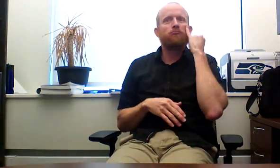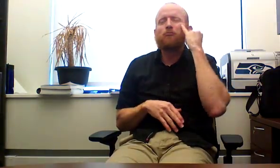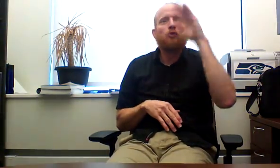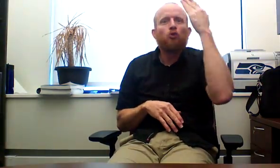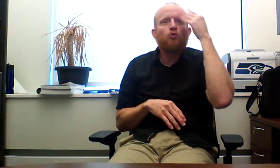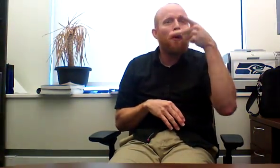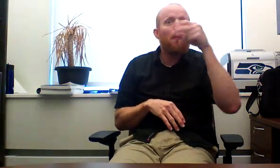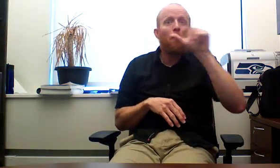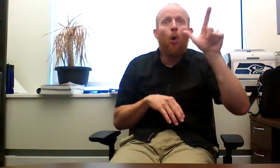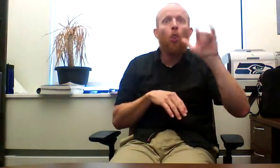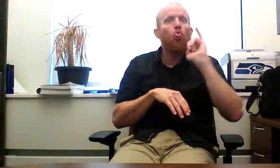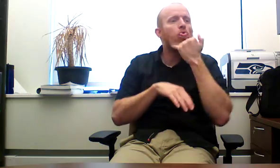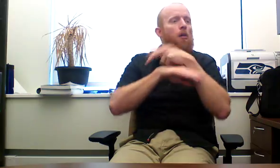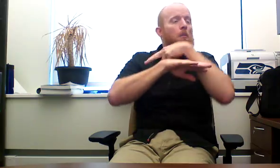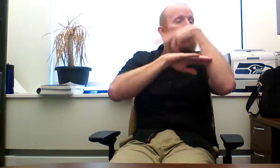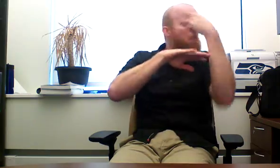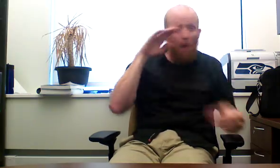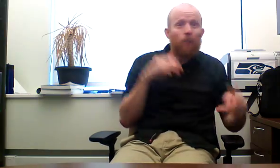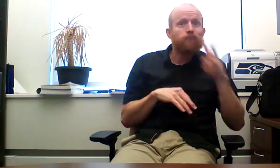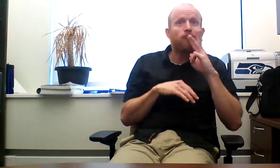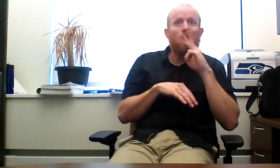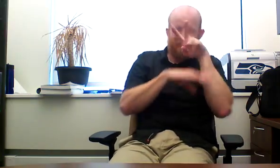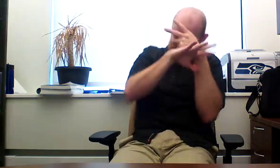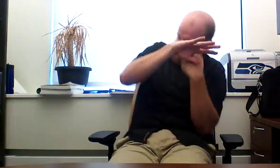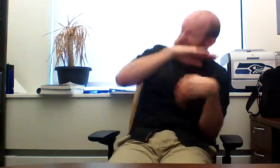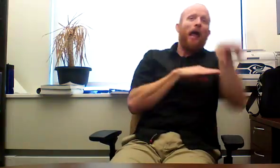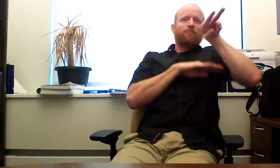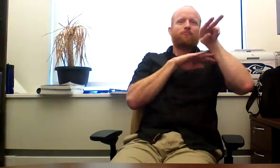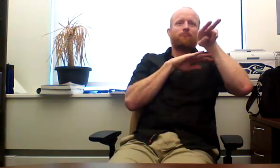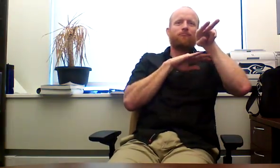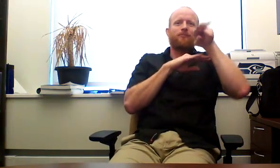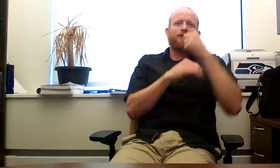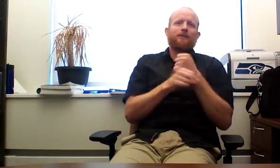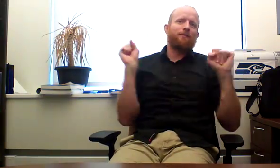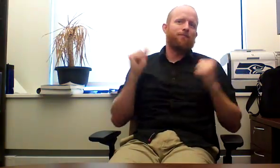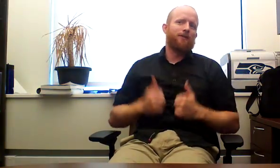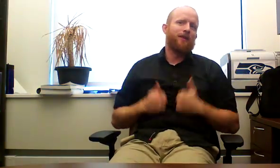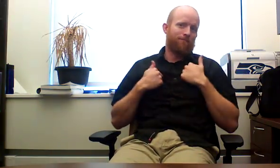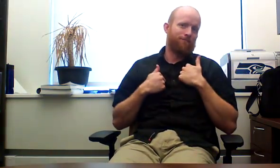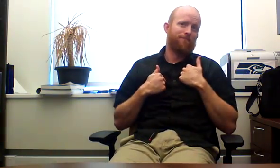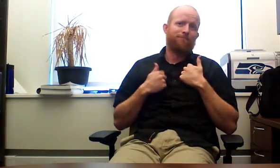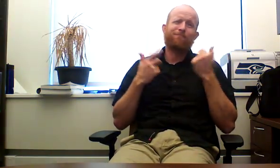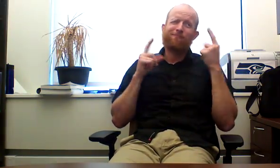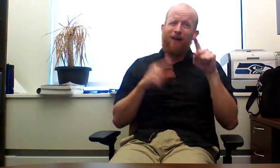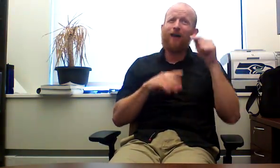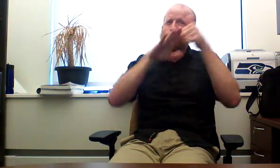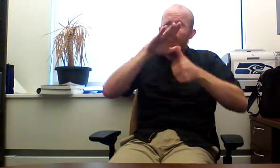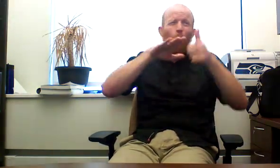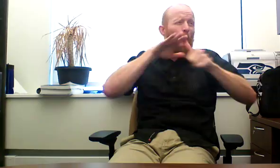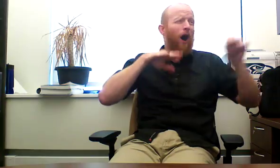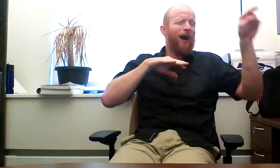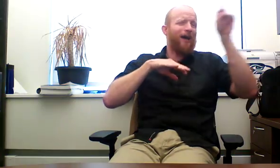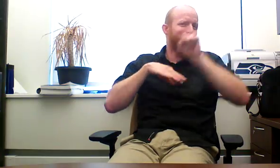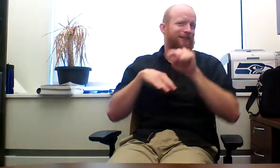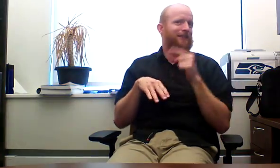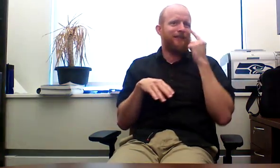some air. So if they don't know how to flip themselves over, they'll sink. But it'll save their lives if they learn how to